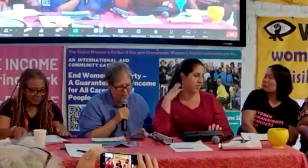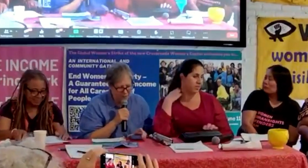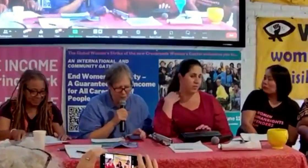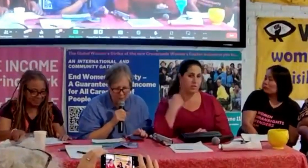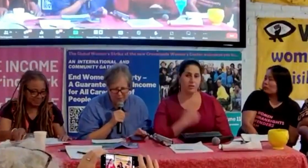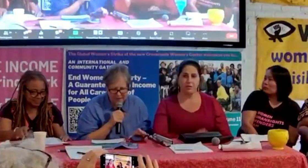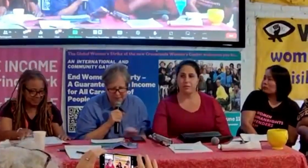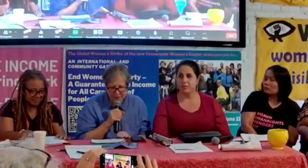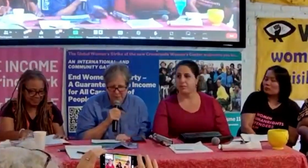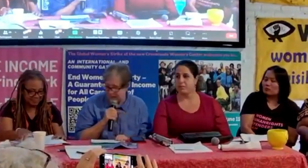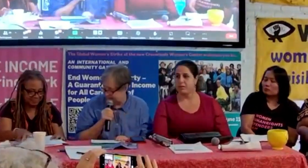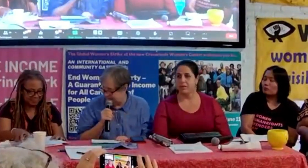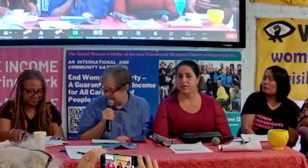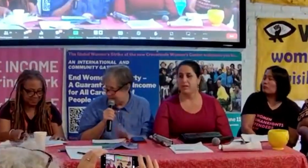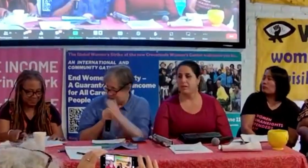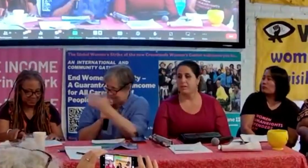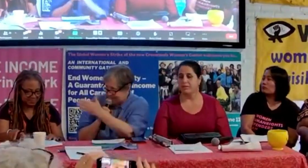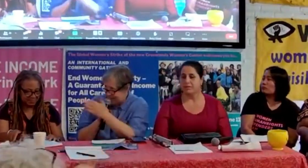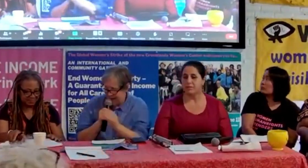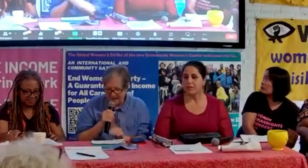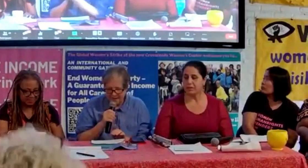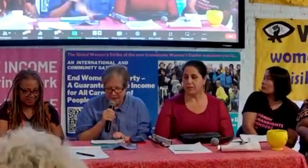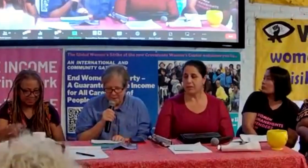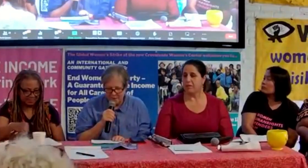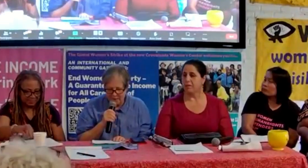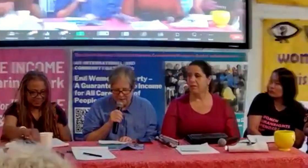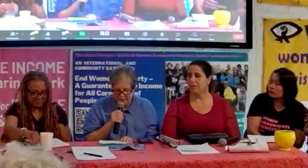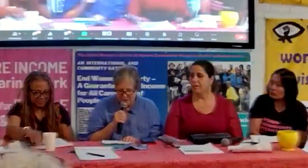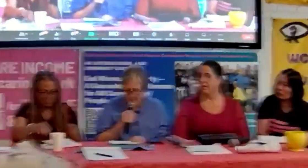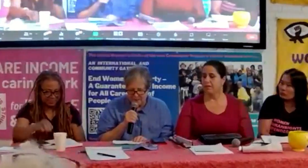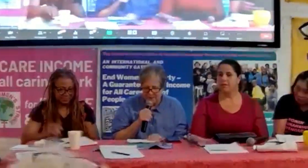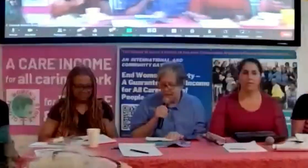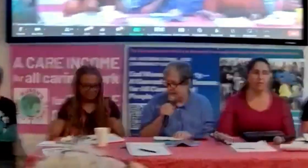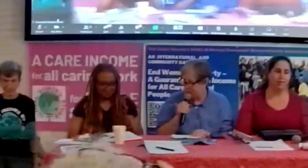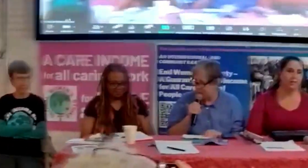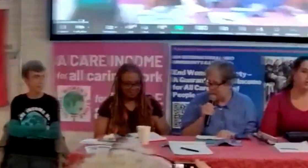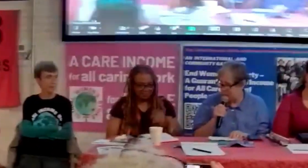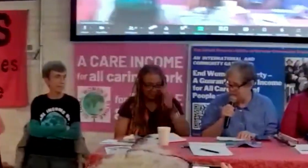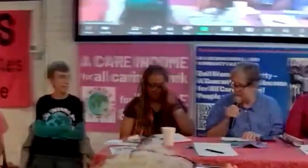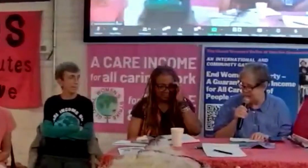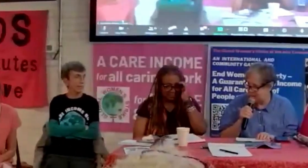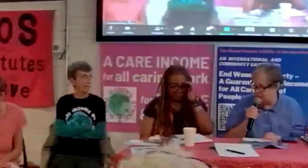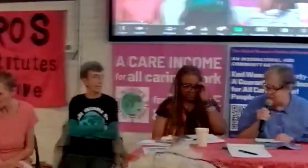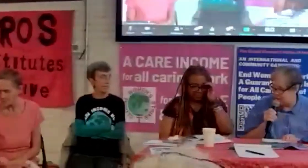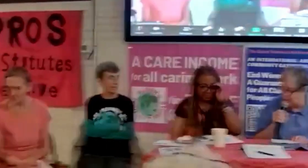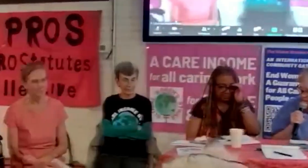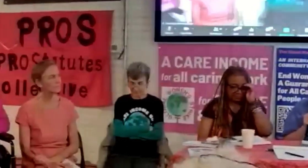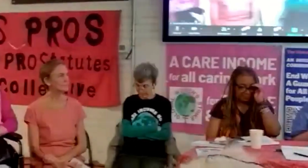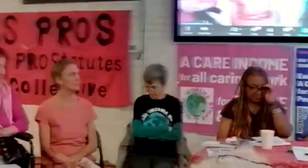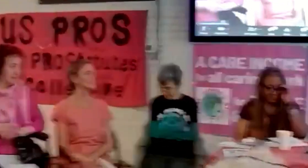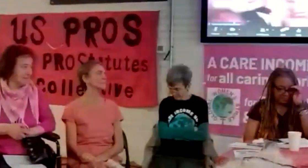I'd like to go to our next speaker, who is Claire, Claire Glasman, who was the founder